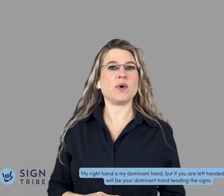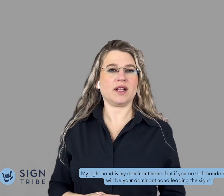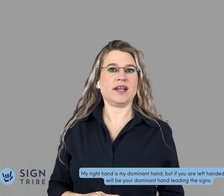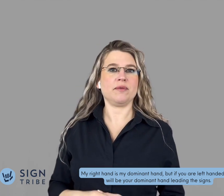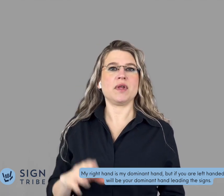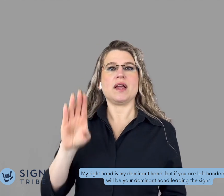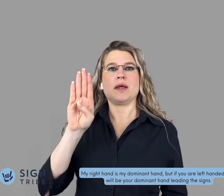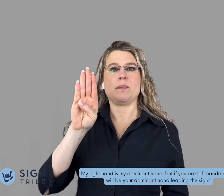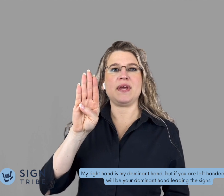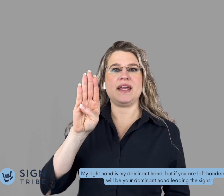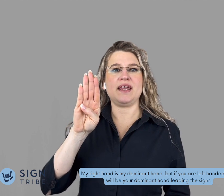quickly.